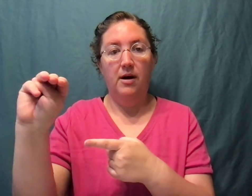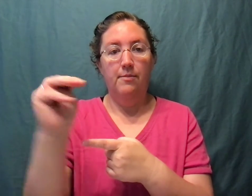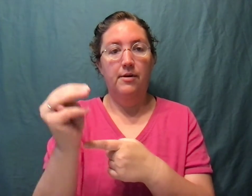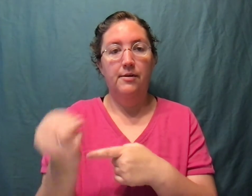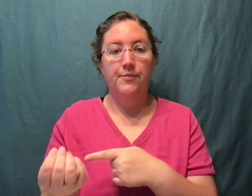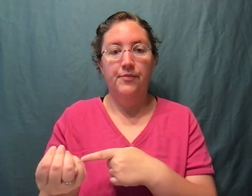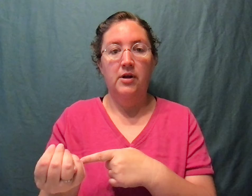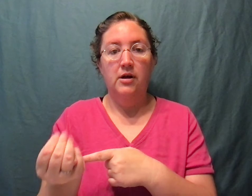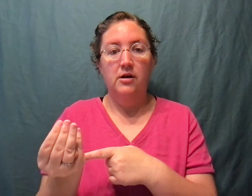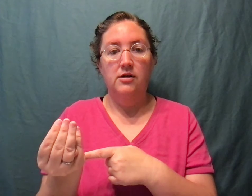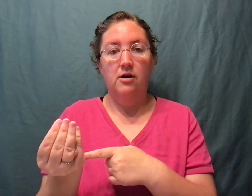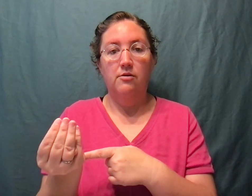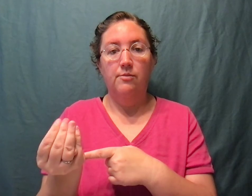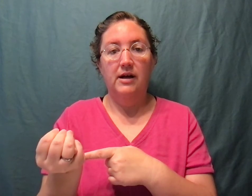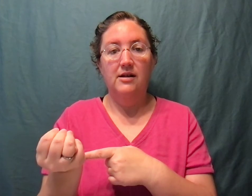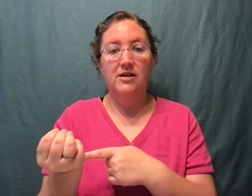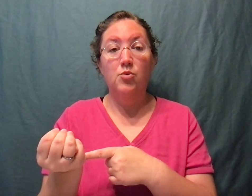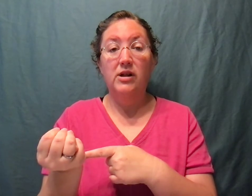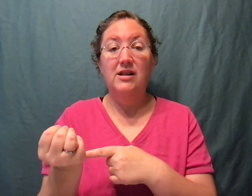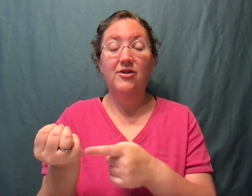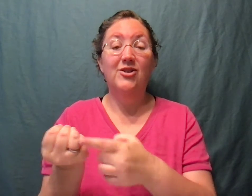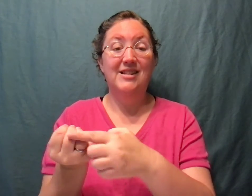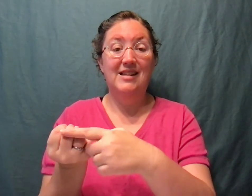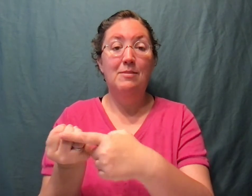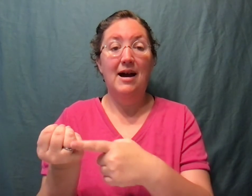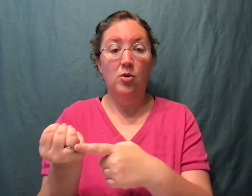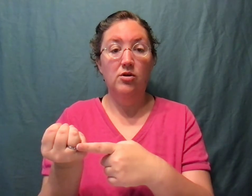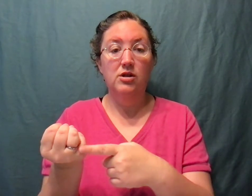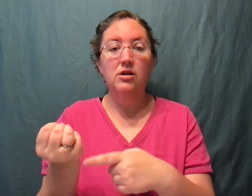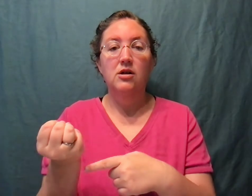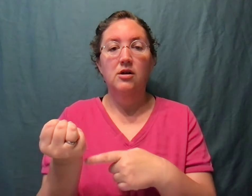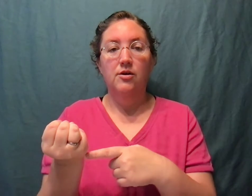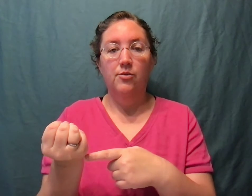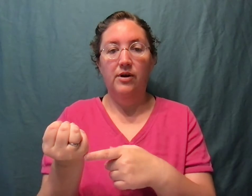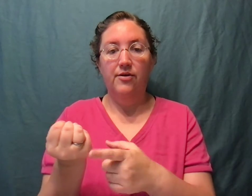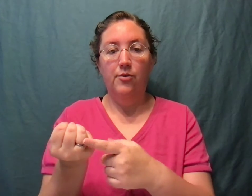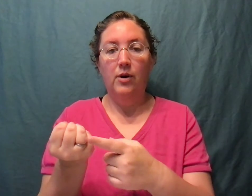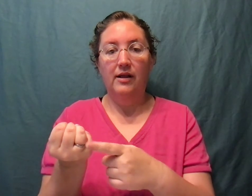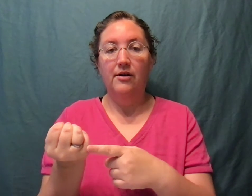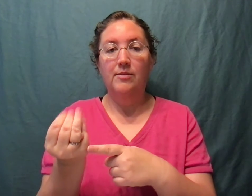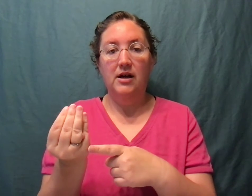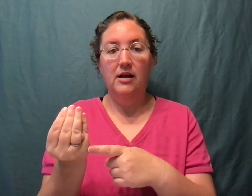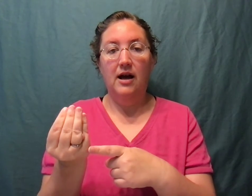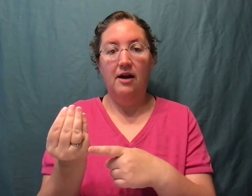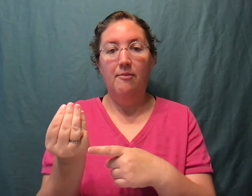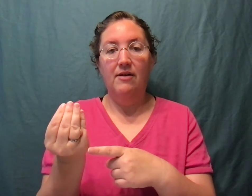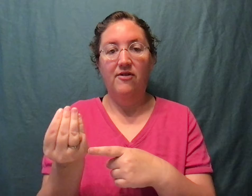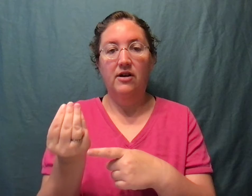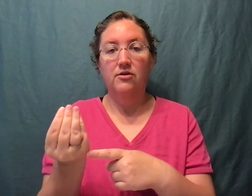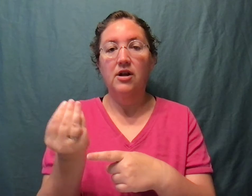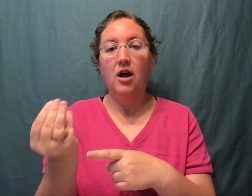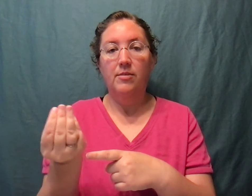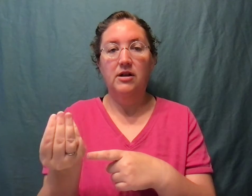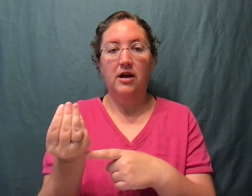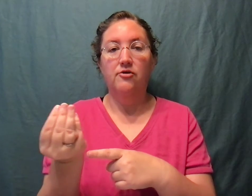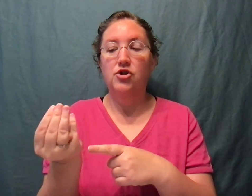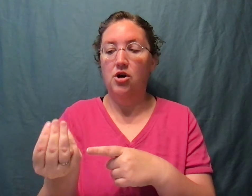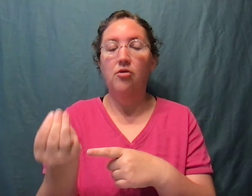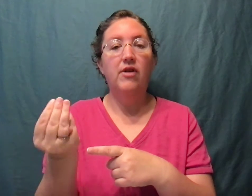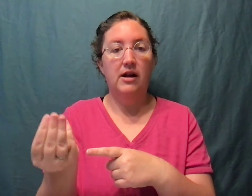up. So because it's really difficult to see backwards with what letter I'm signing, I have my fingers up to kind of show that it